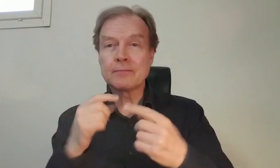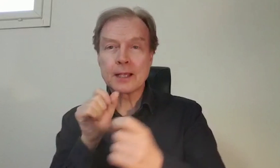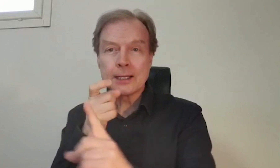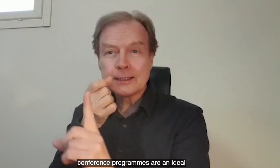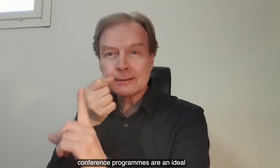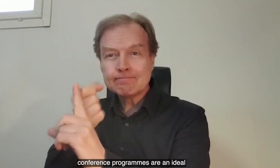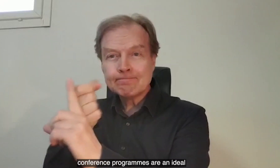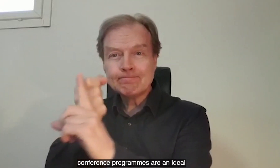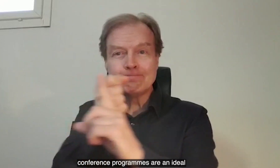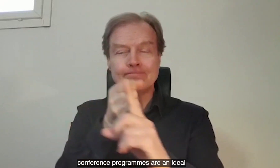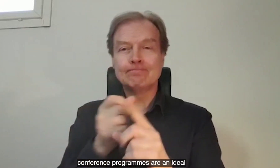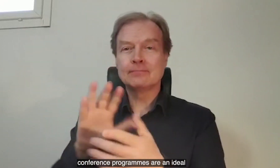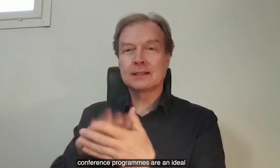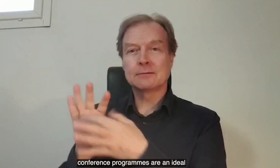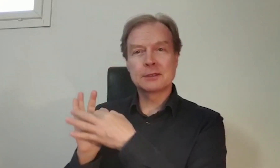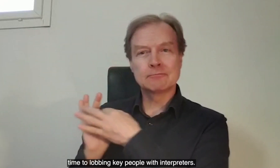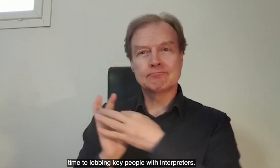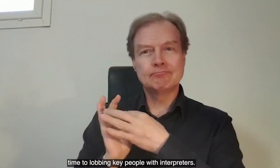lobby key people with interpreters.